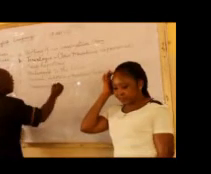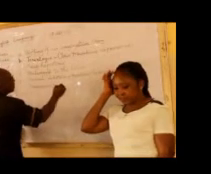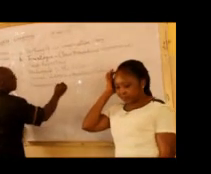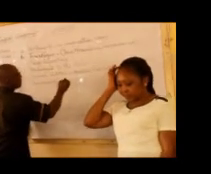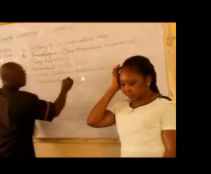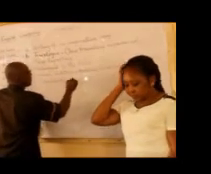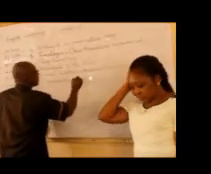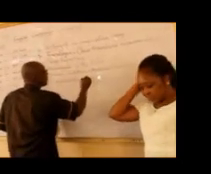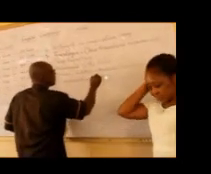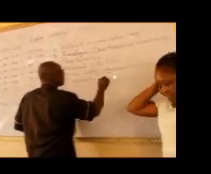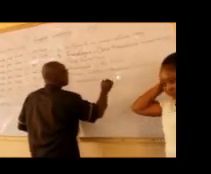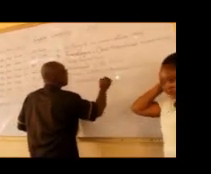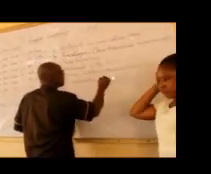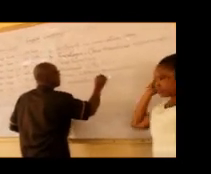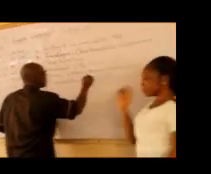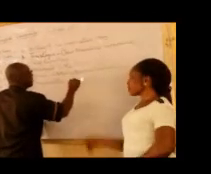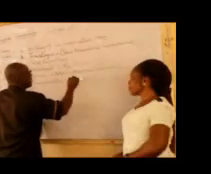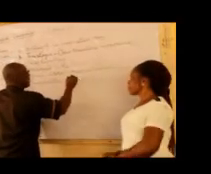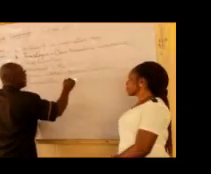of